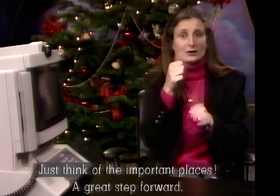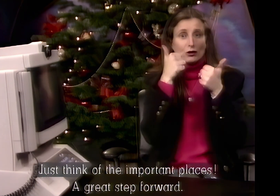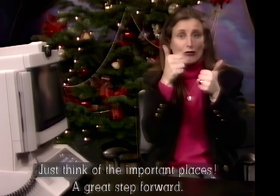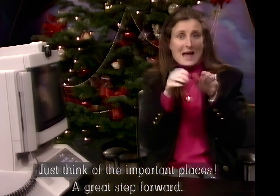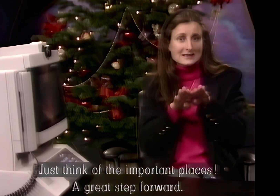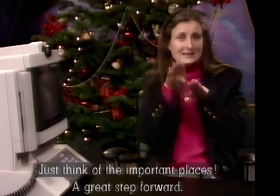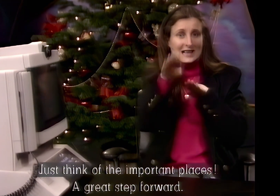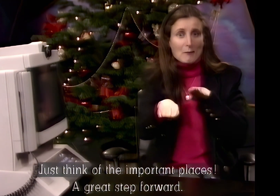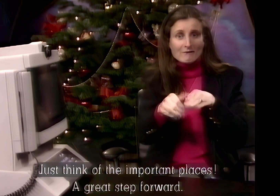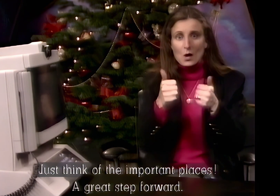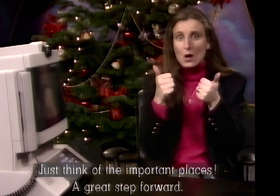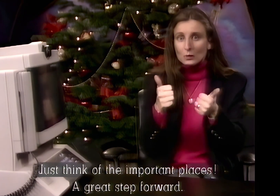A great step forward.